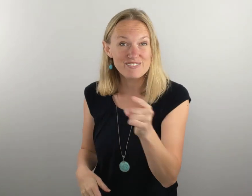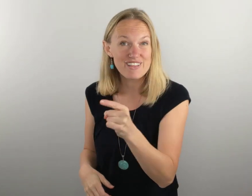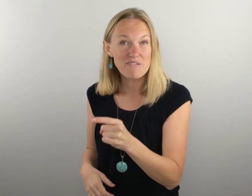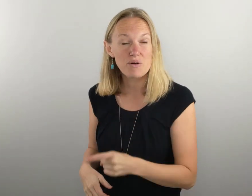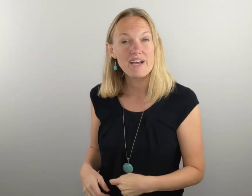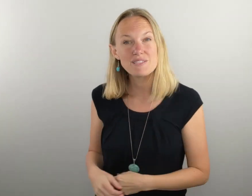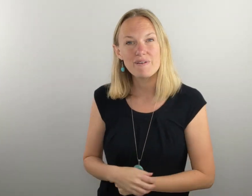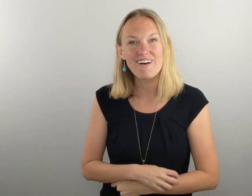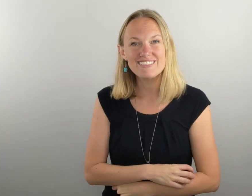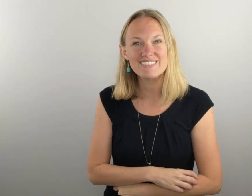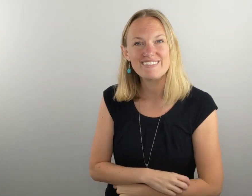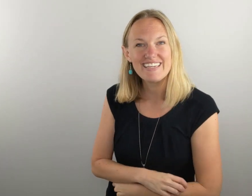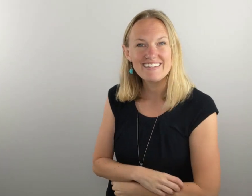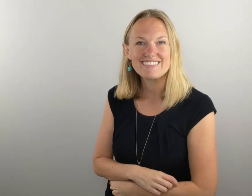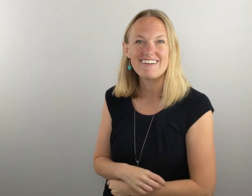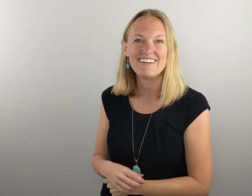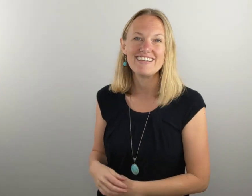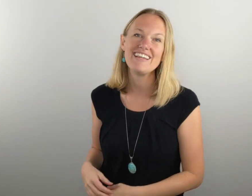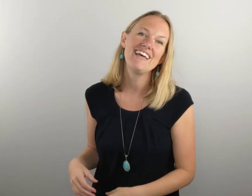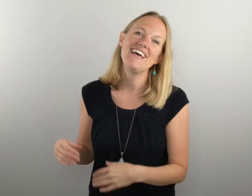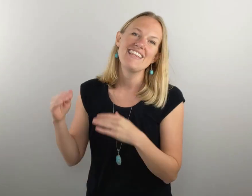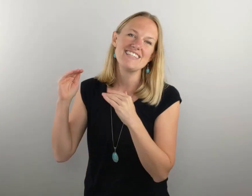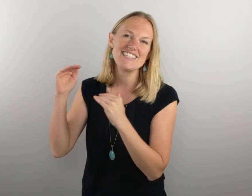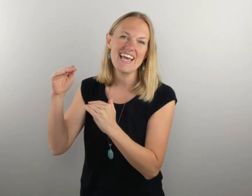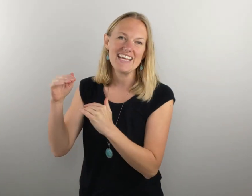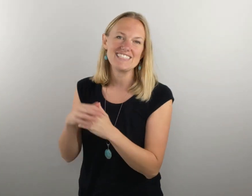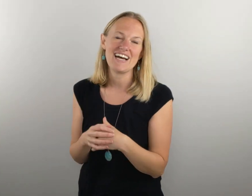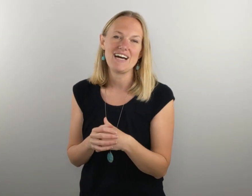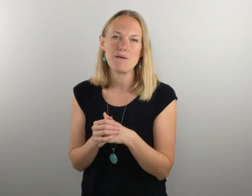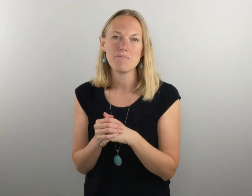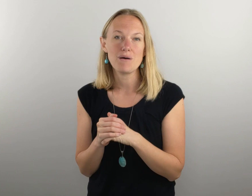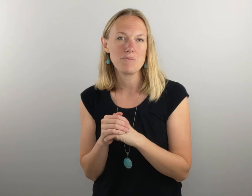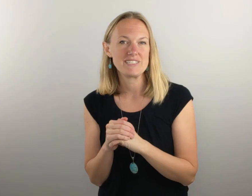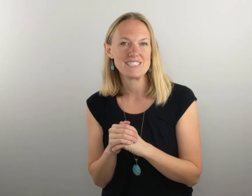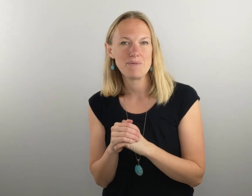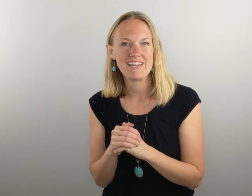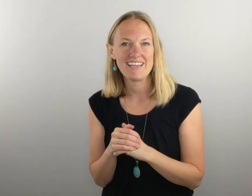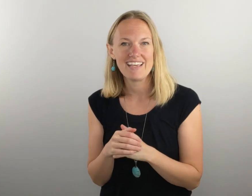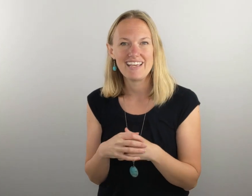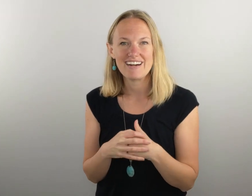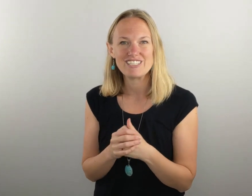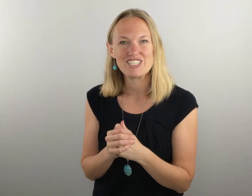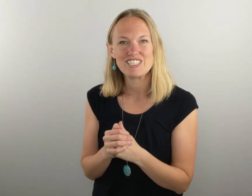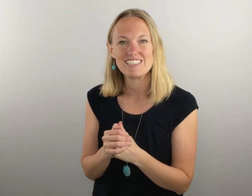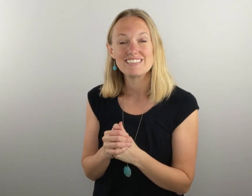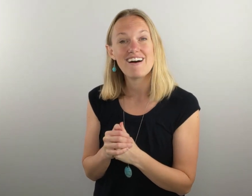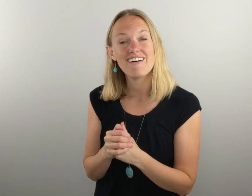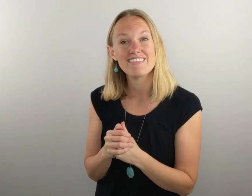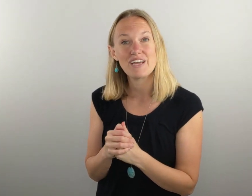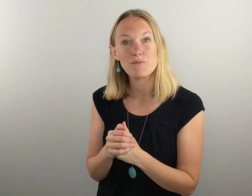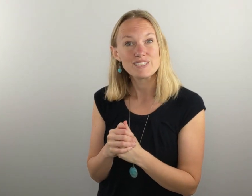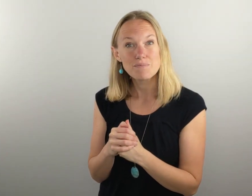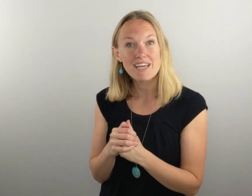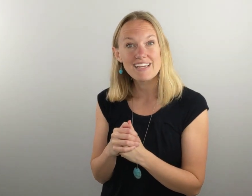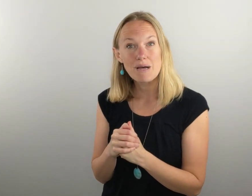for that request, but also it is on the set. I'll be participating in our church's online worship night coming